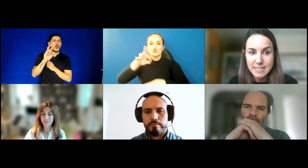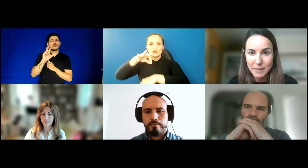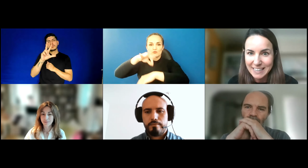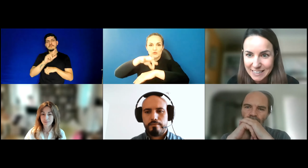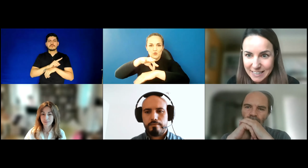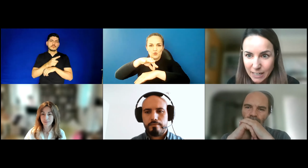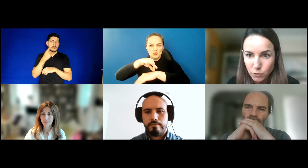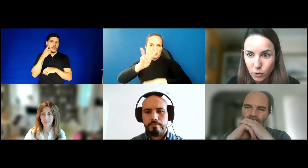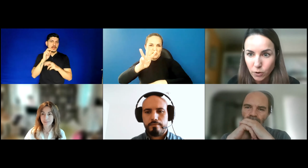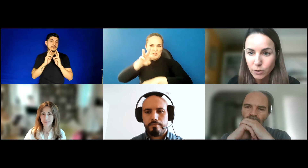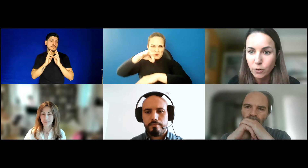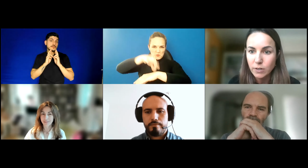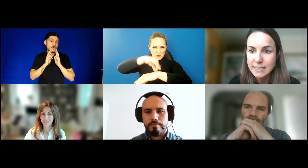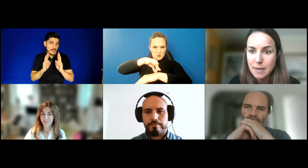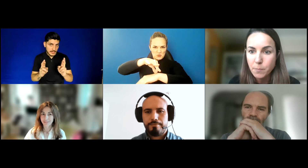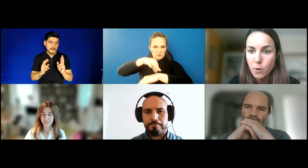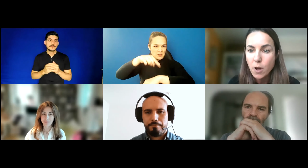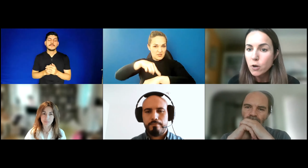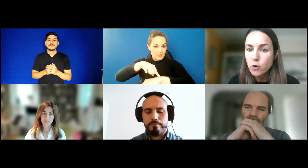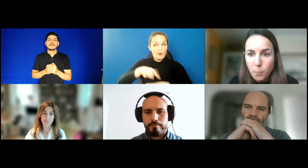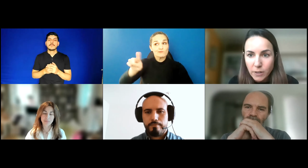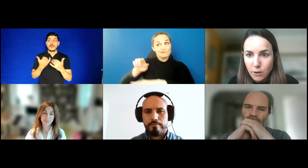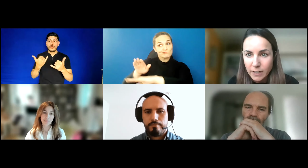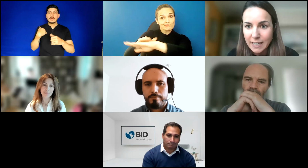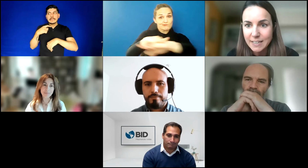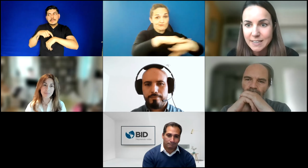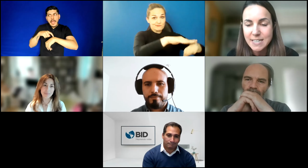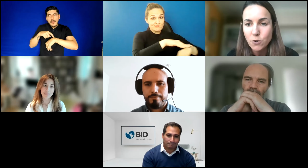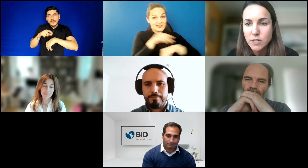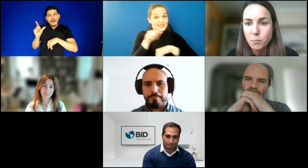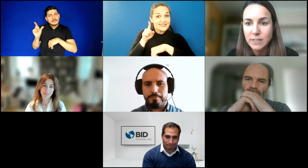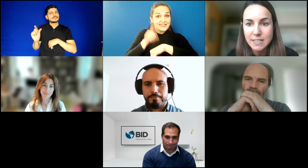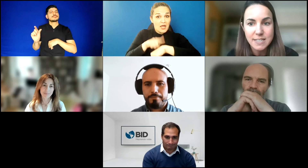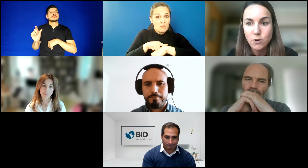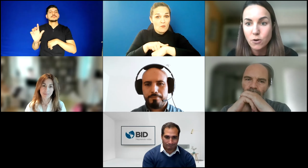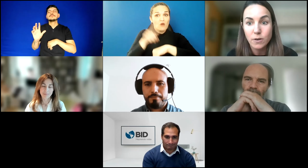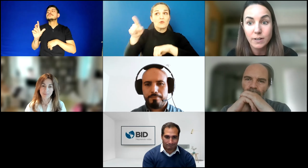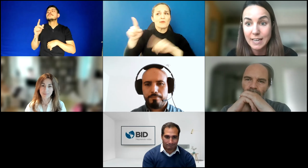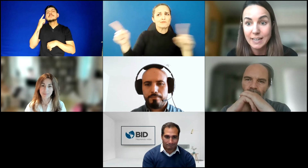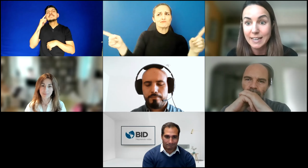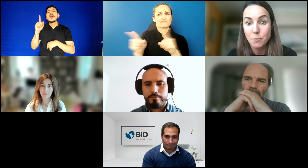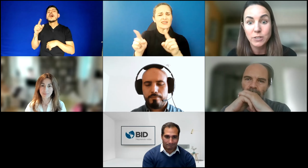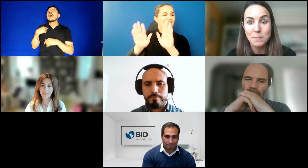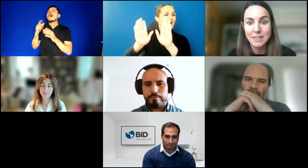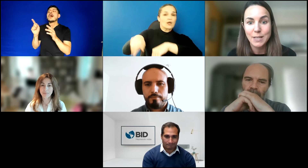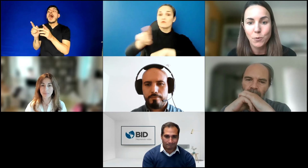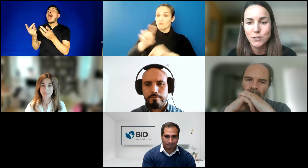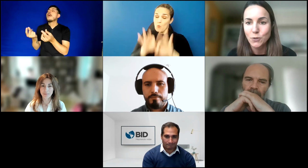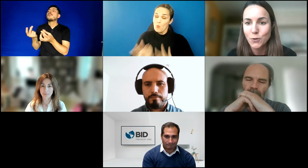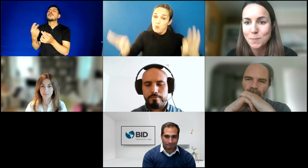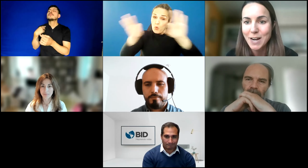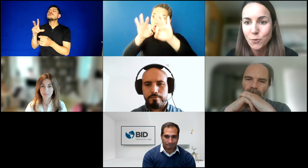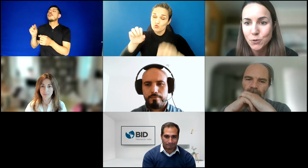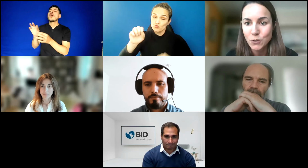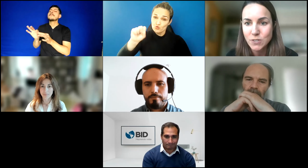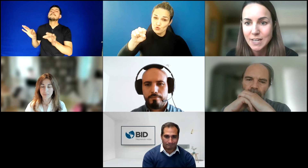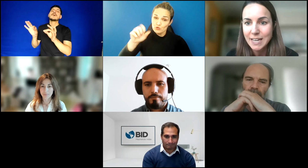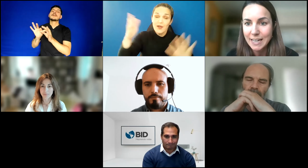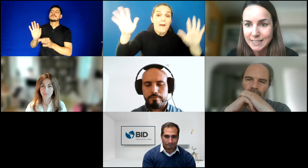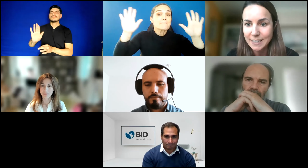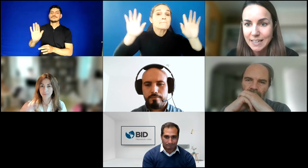one. Give you 2 to 3 minutes max for you to answer. I'm going to be very strict with the time, not because what you have to say is any less